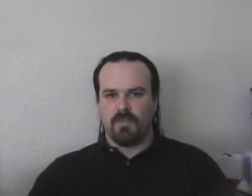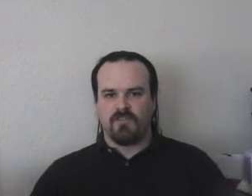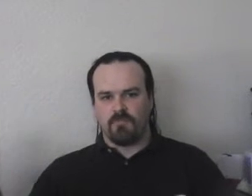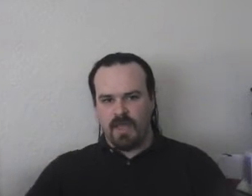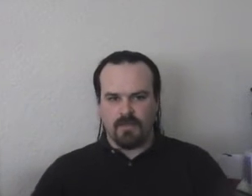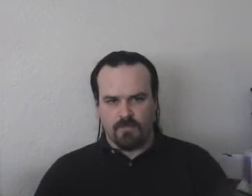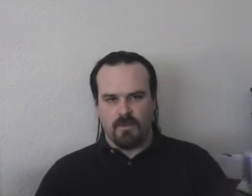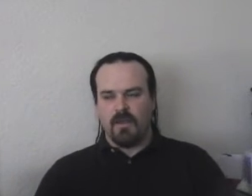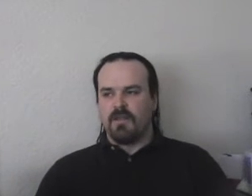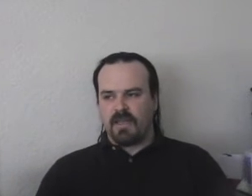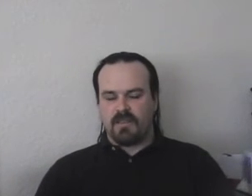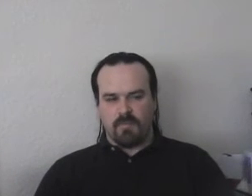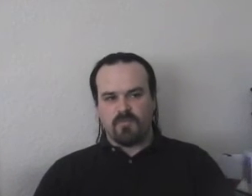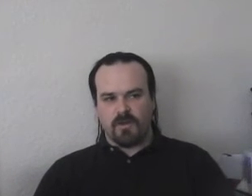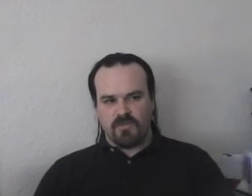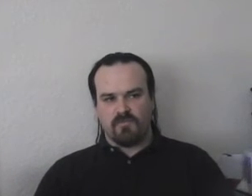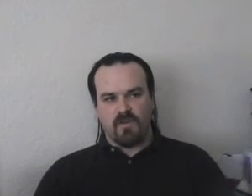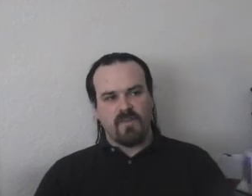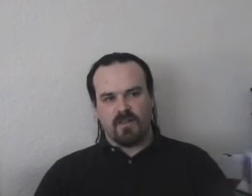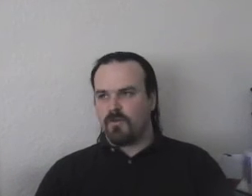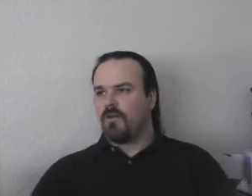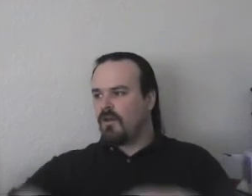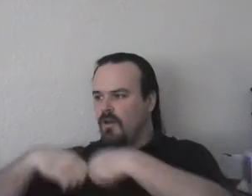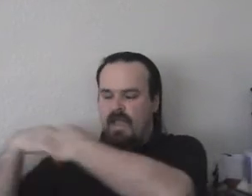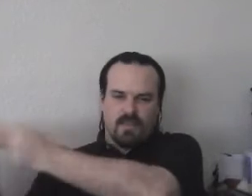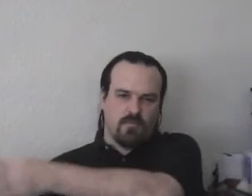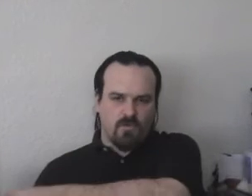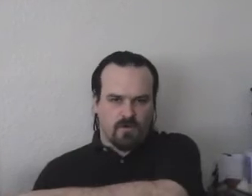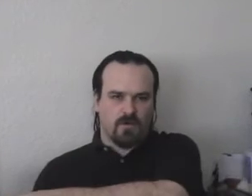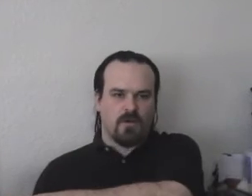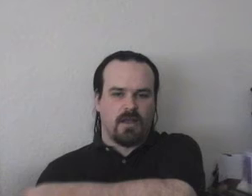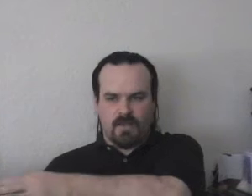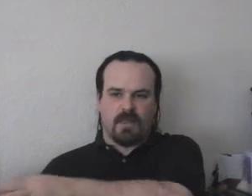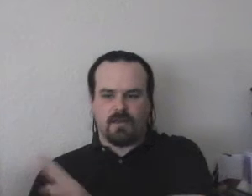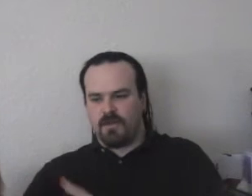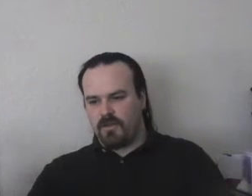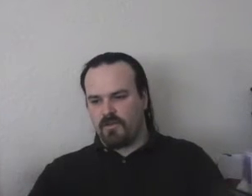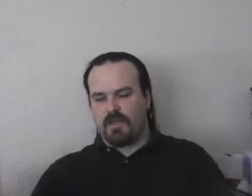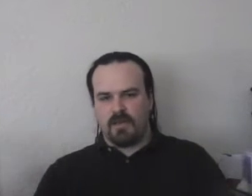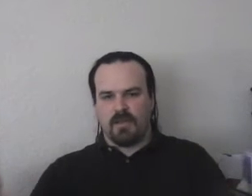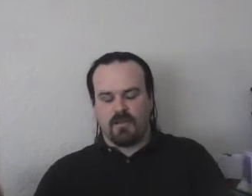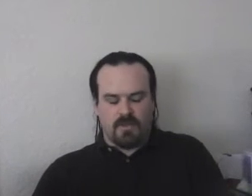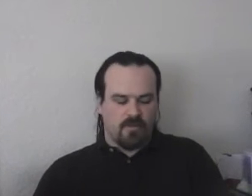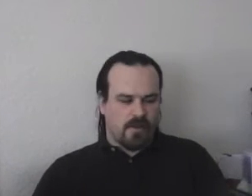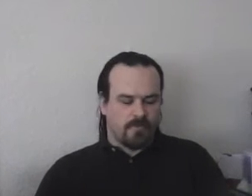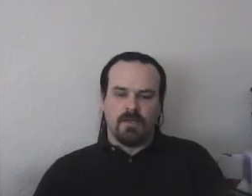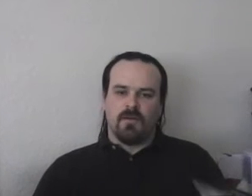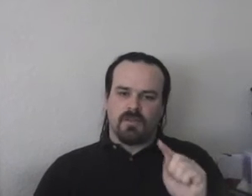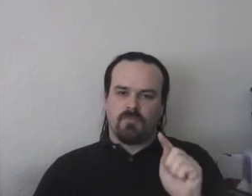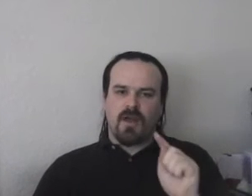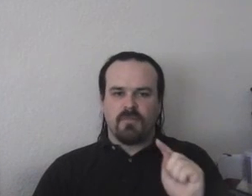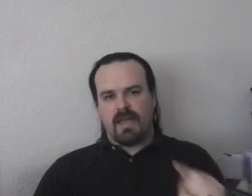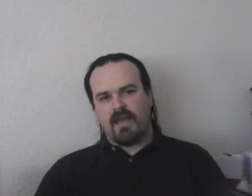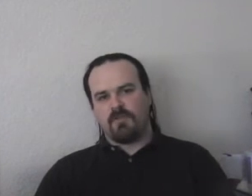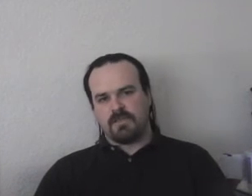companies to pay them. They get the best person available, hand them over, and they get they get income that way. But the problem that I have with that